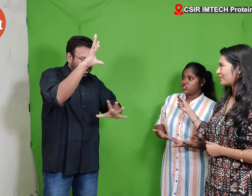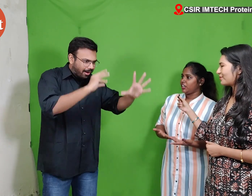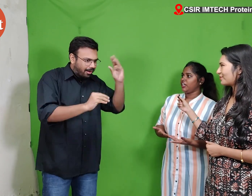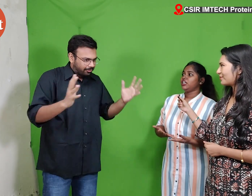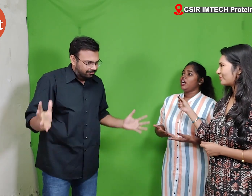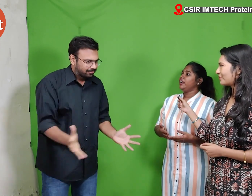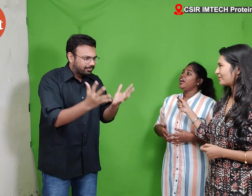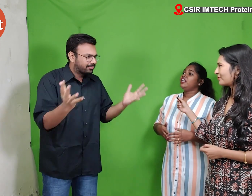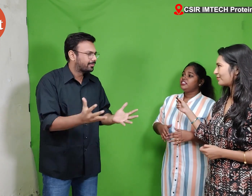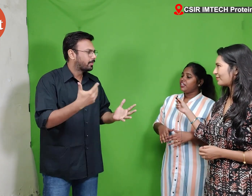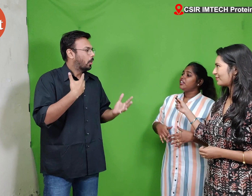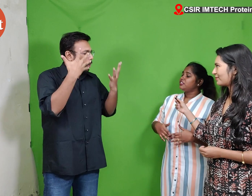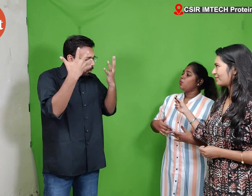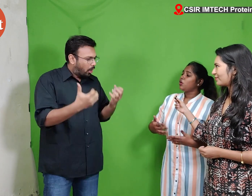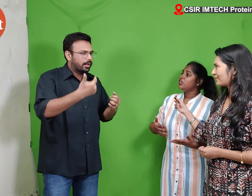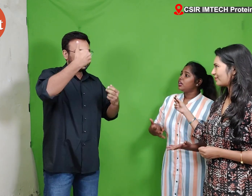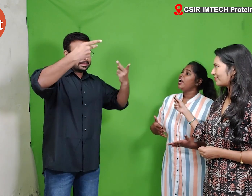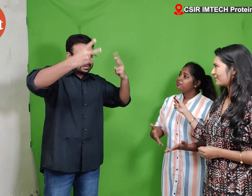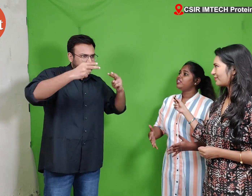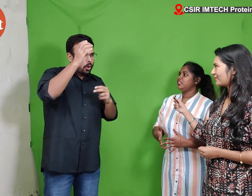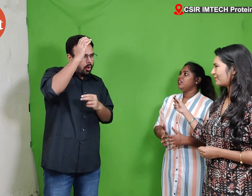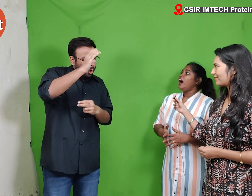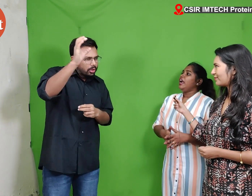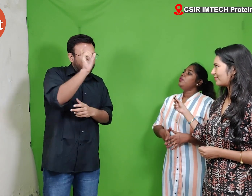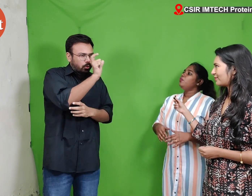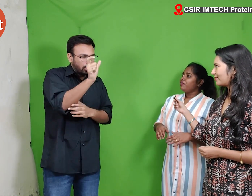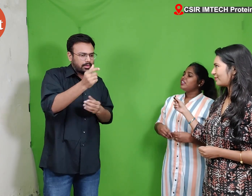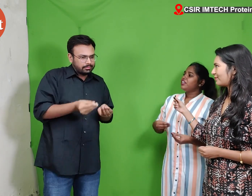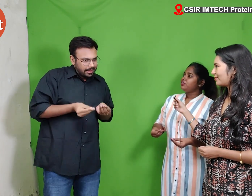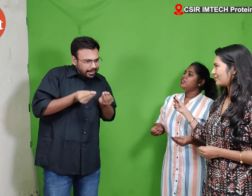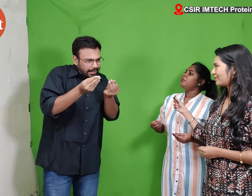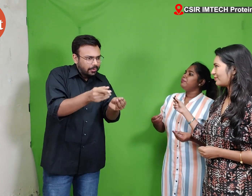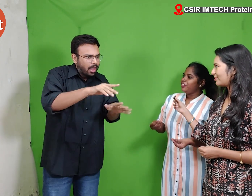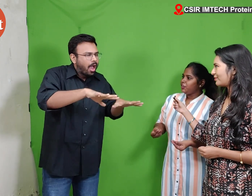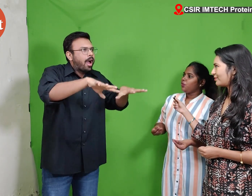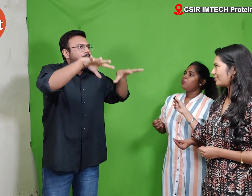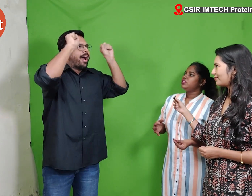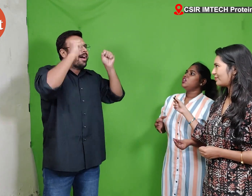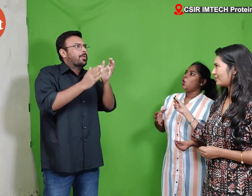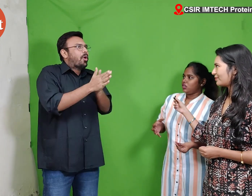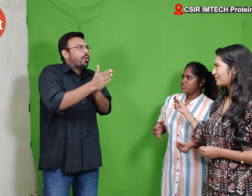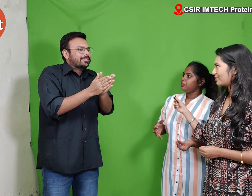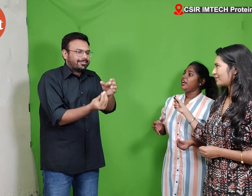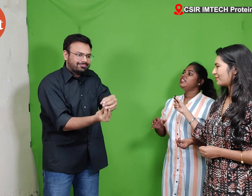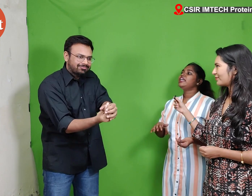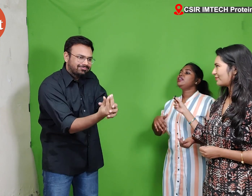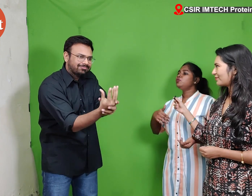them the concepts and make them understand, ISL and help them grow all over India.